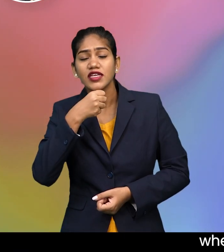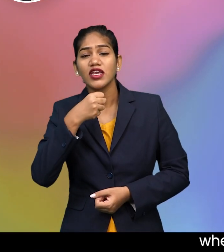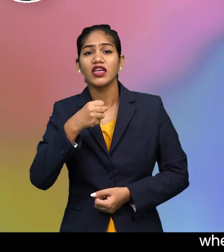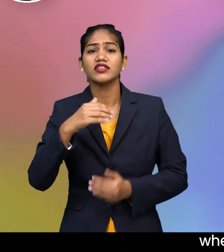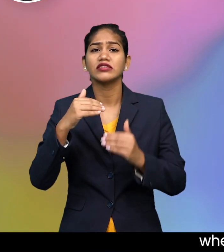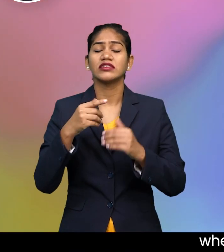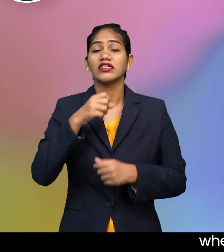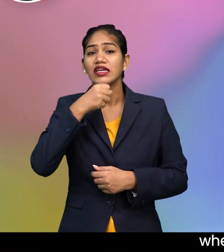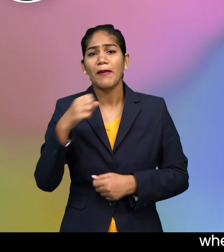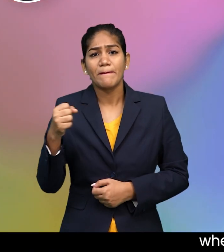work.